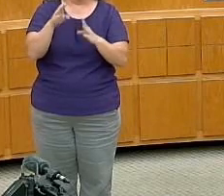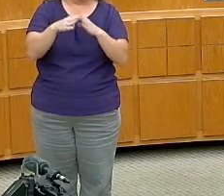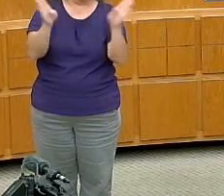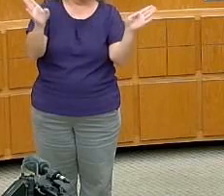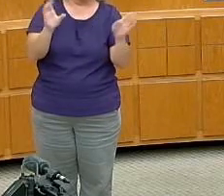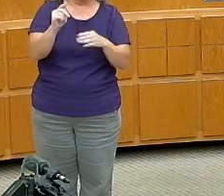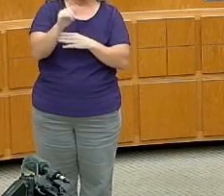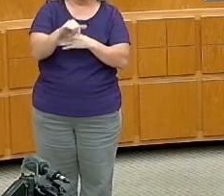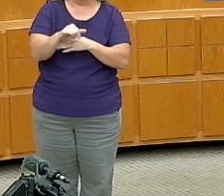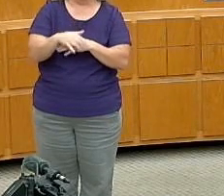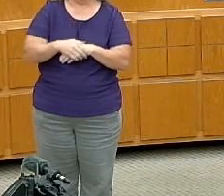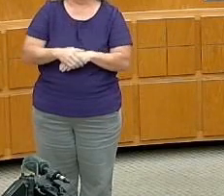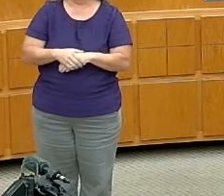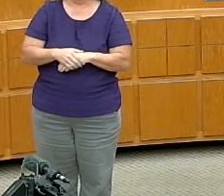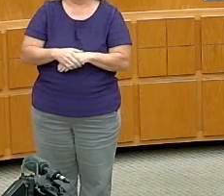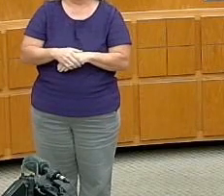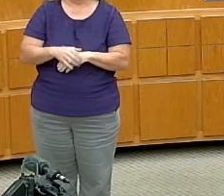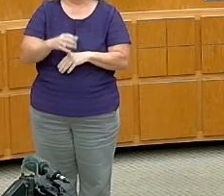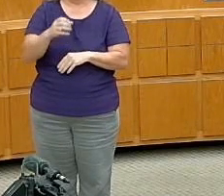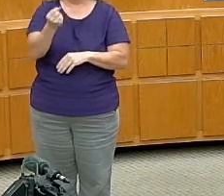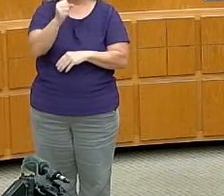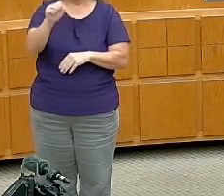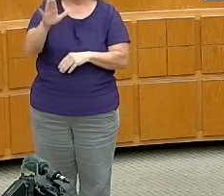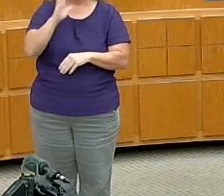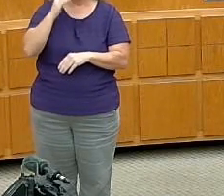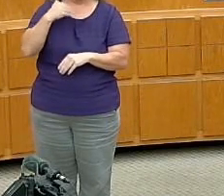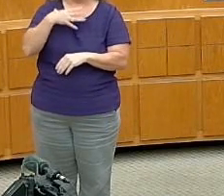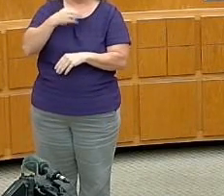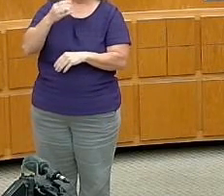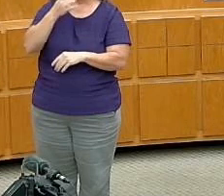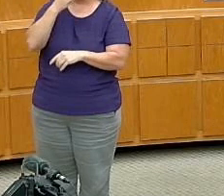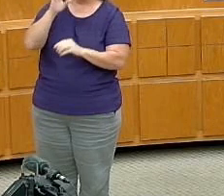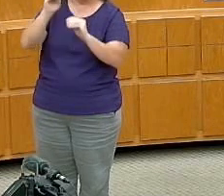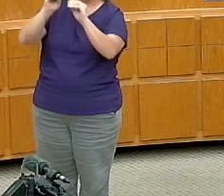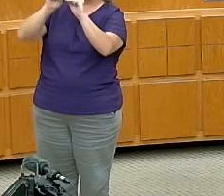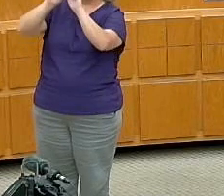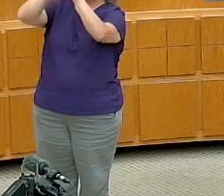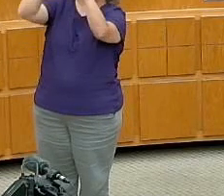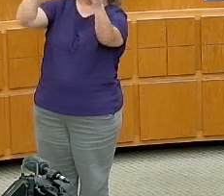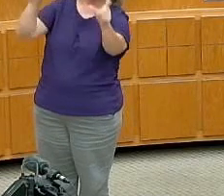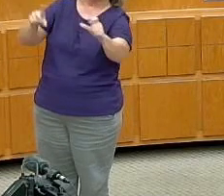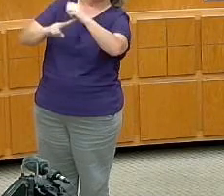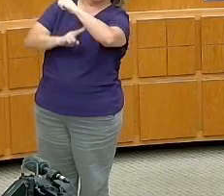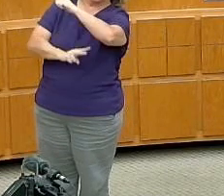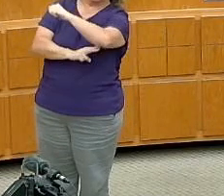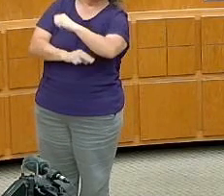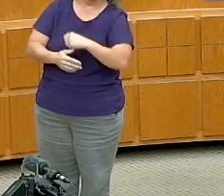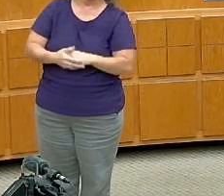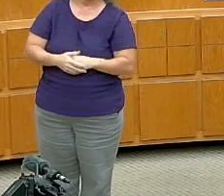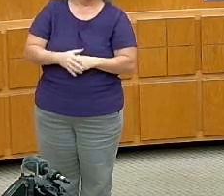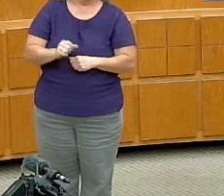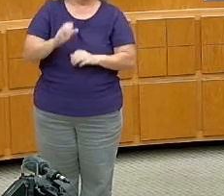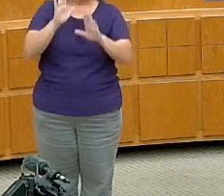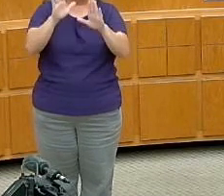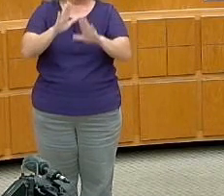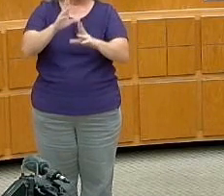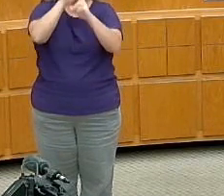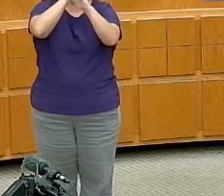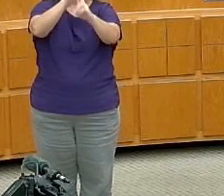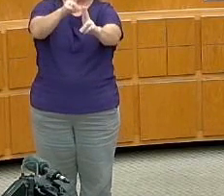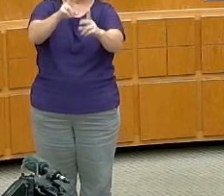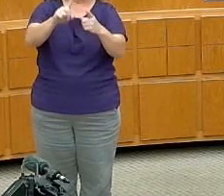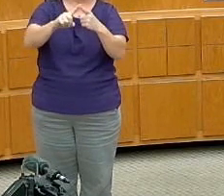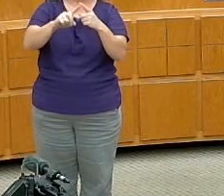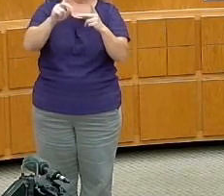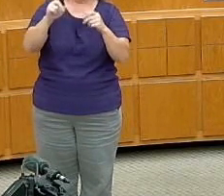white lights on Saturday and Sunday. And that's a great salute to those that are in the front lines during this pandemic. We want to